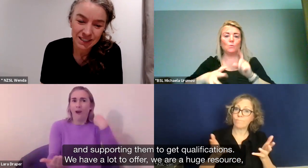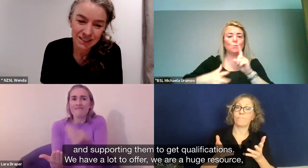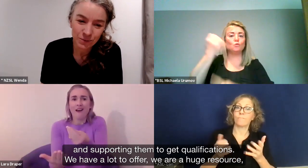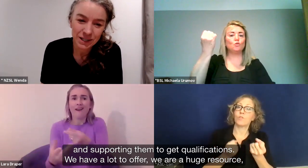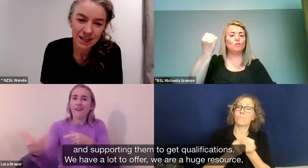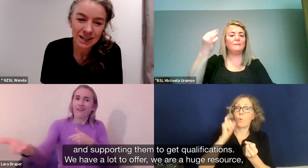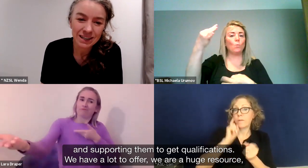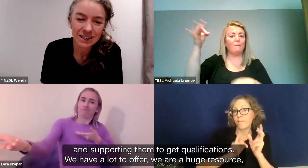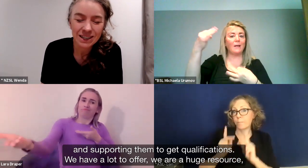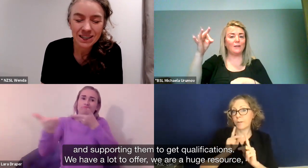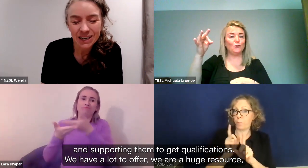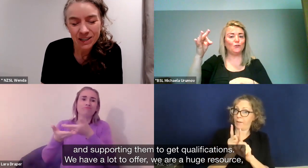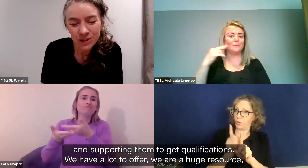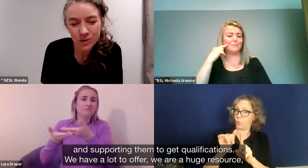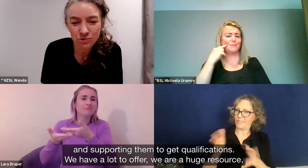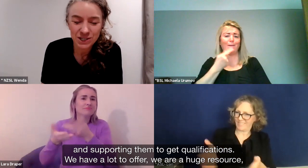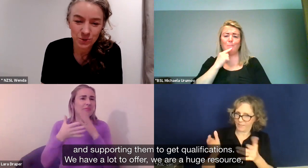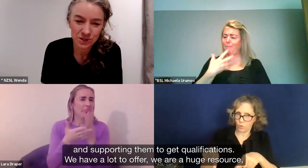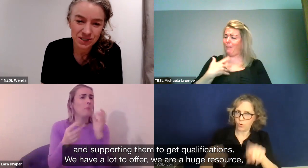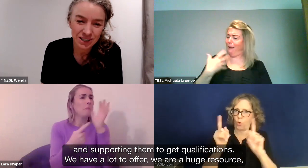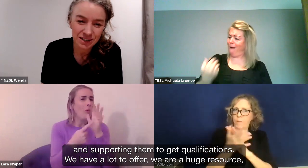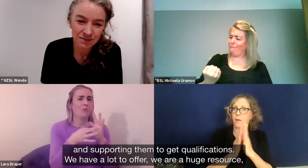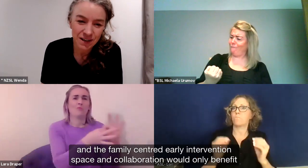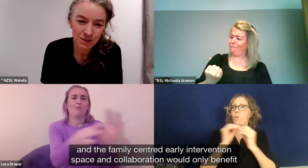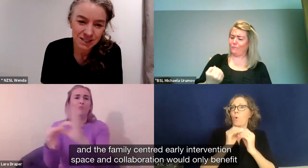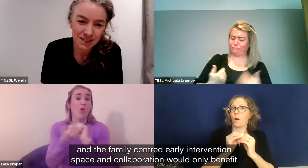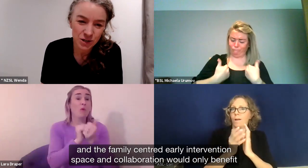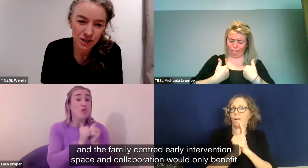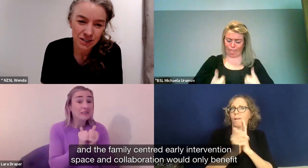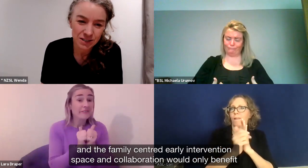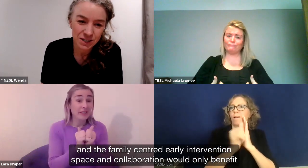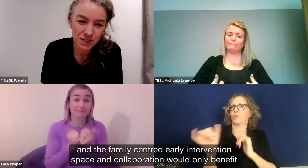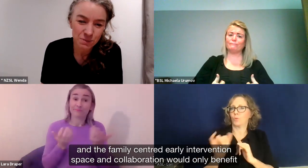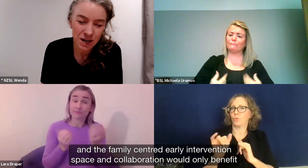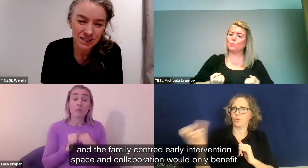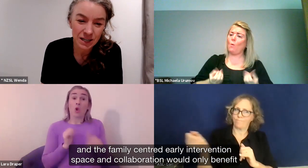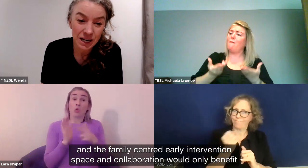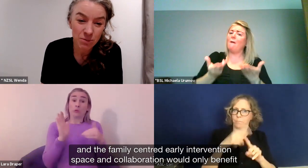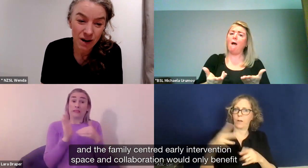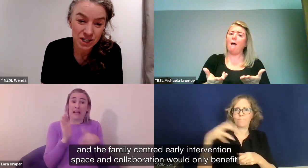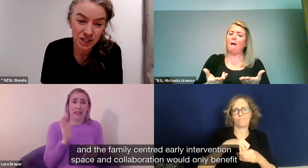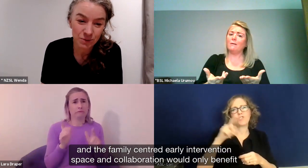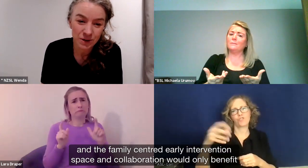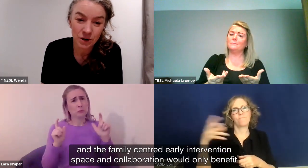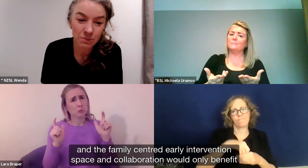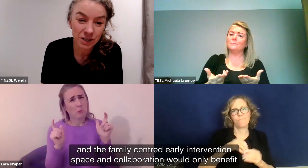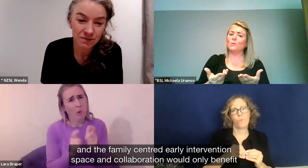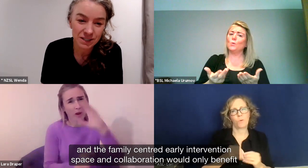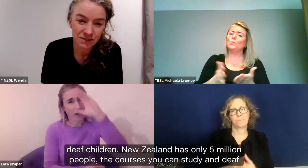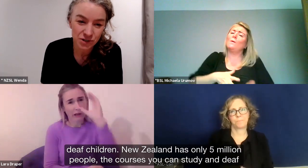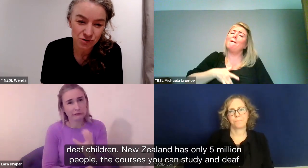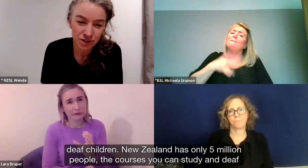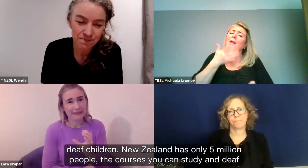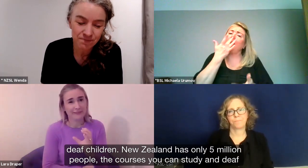to offer. We are a huge resource in the family centered early intervention space and collaboration would only